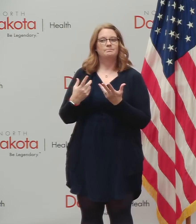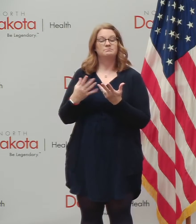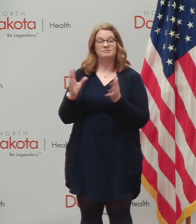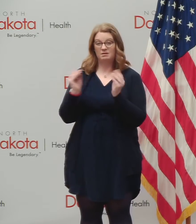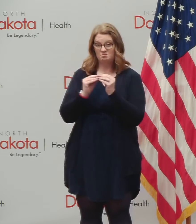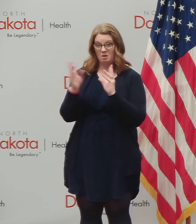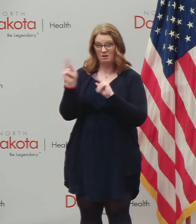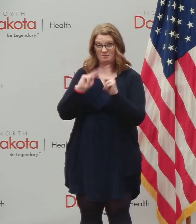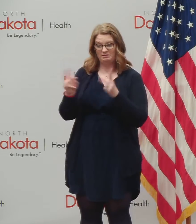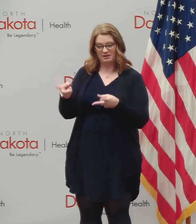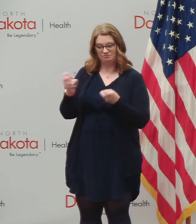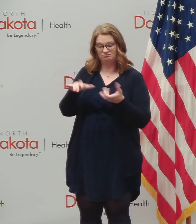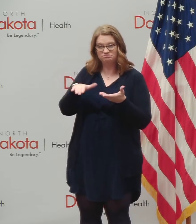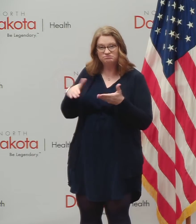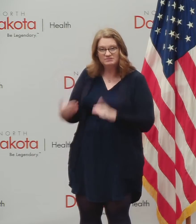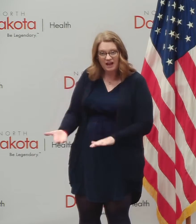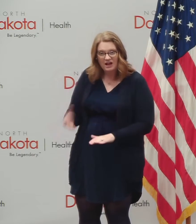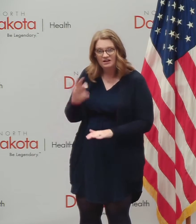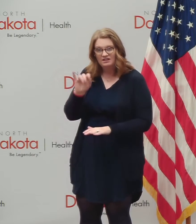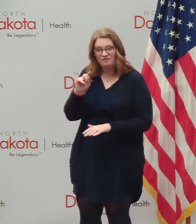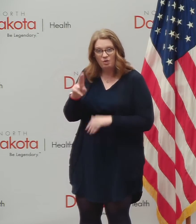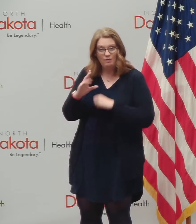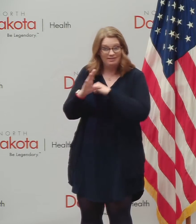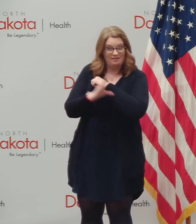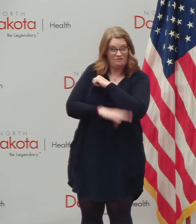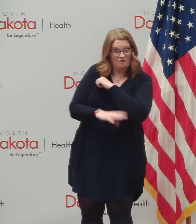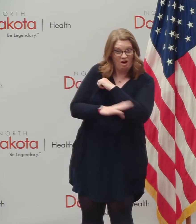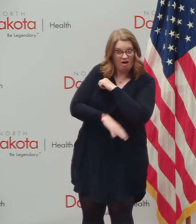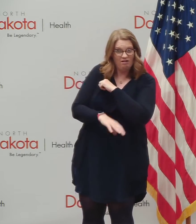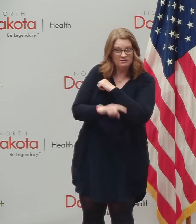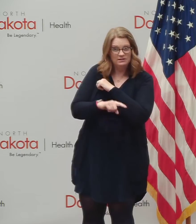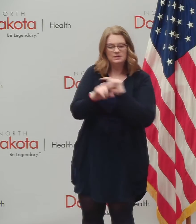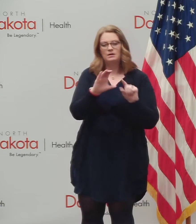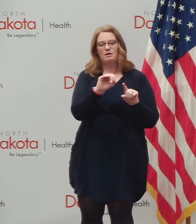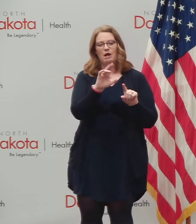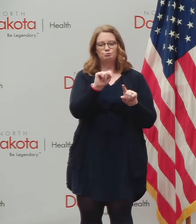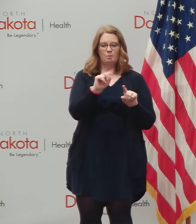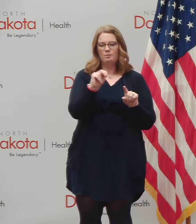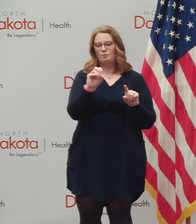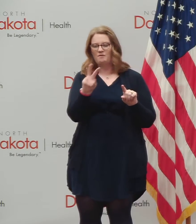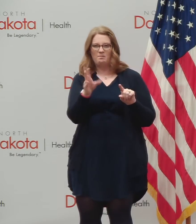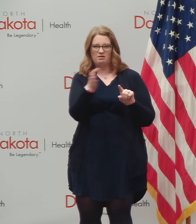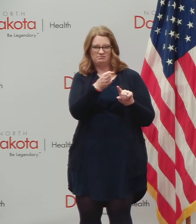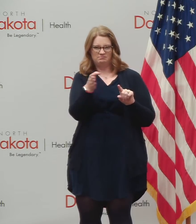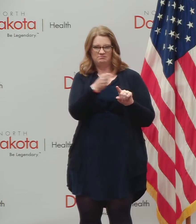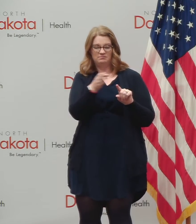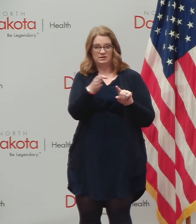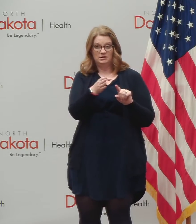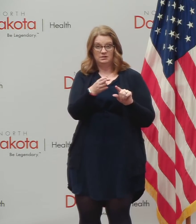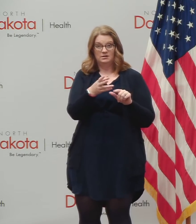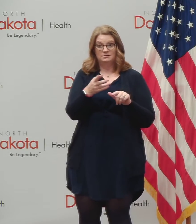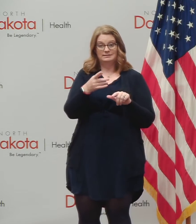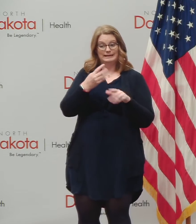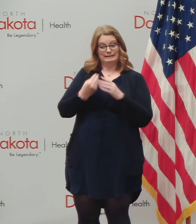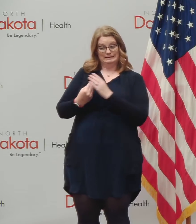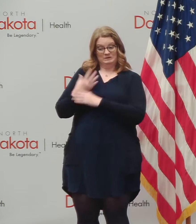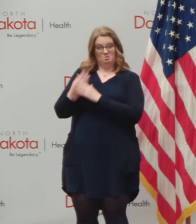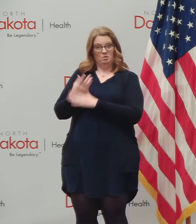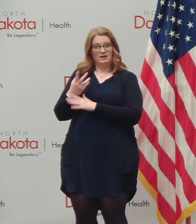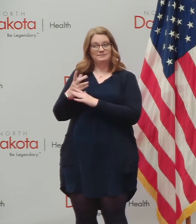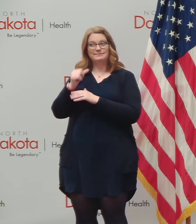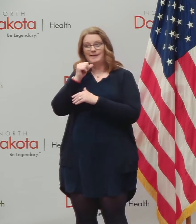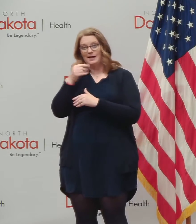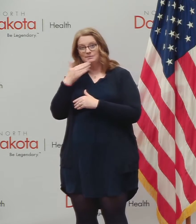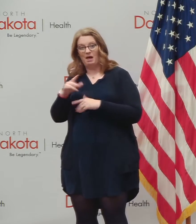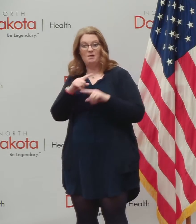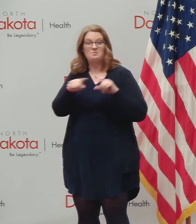succumbed to the flu during that pandemic in the fall, in the October-November timeframe than they did in the spring. And these